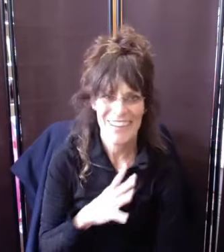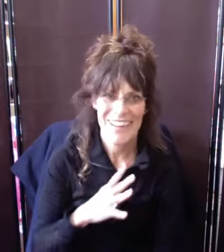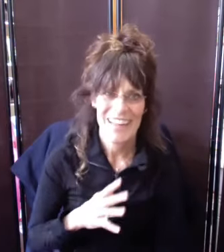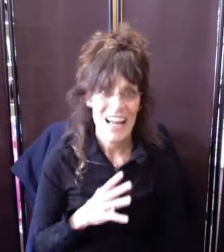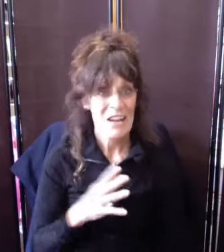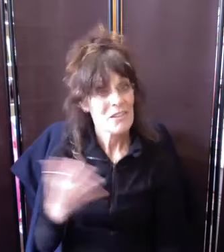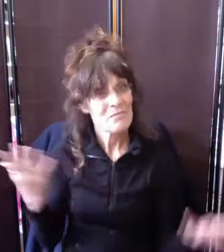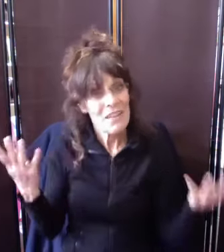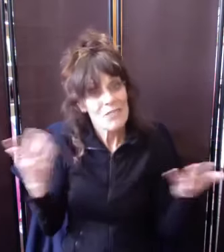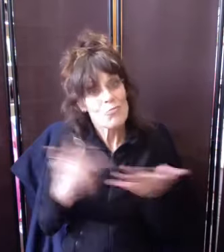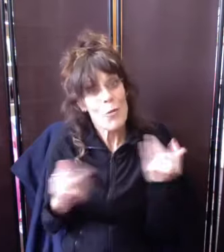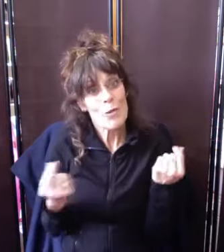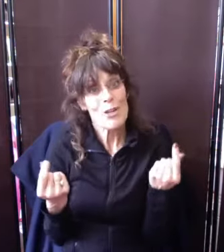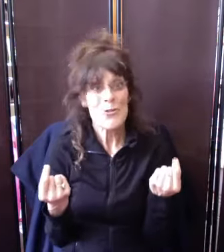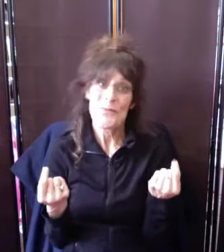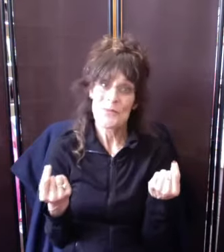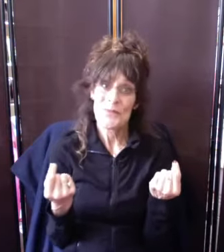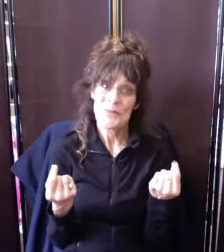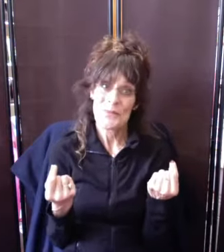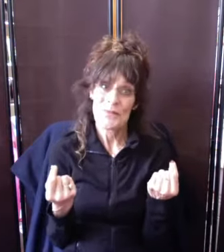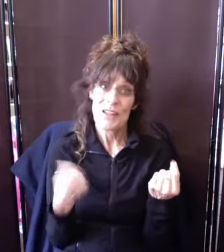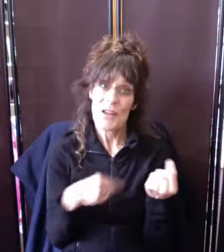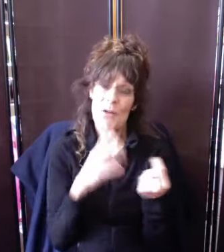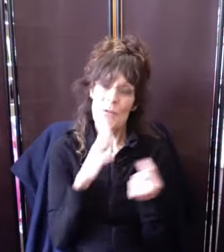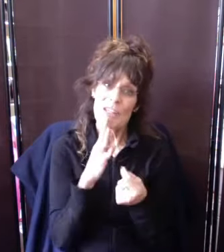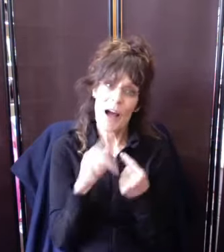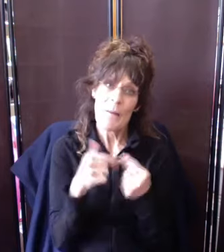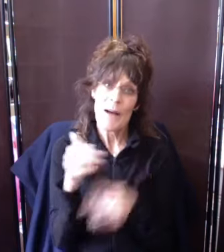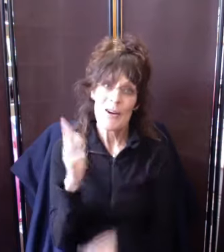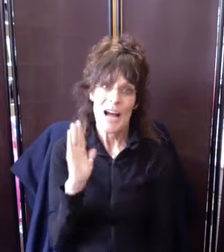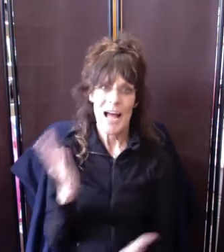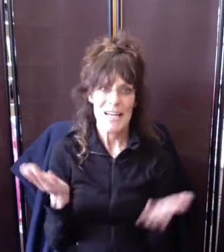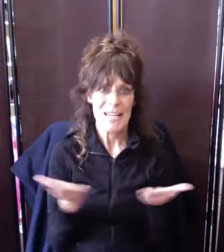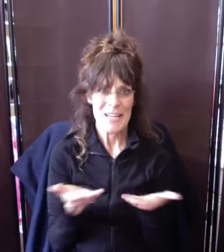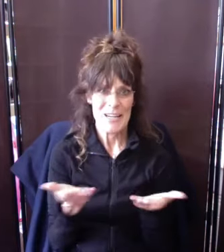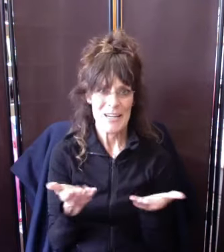do. That's what we do. We talk about God here. We talk about God. We don't